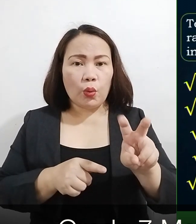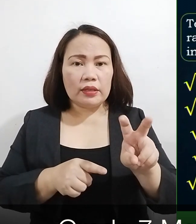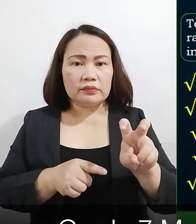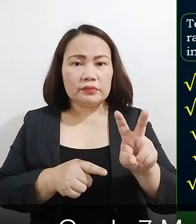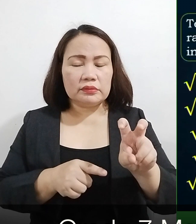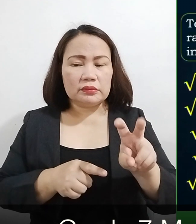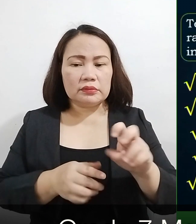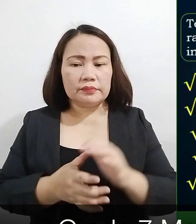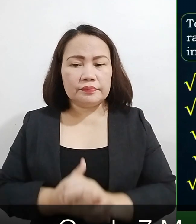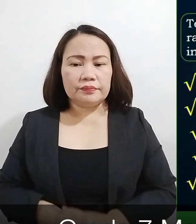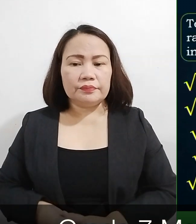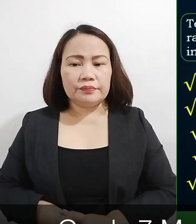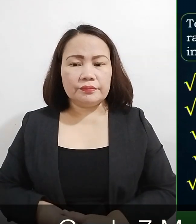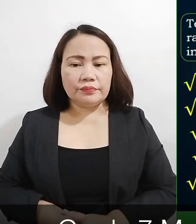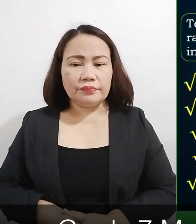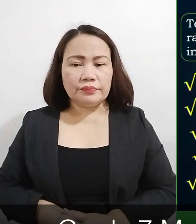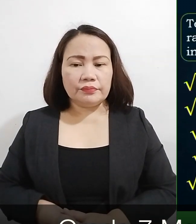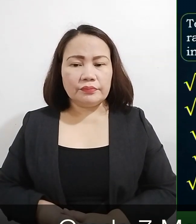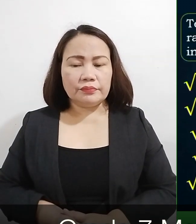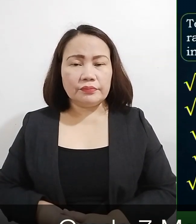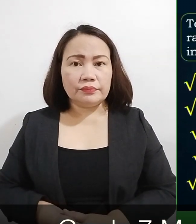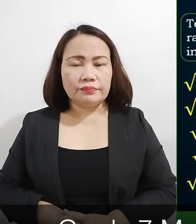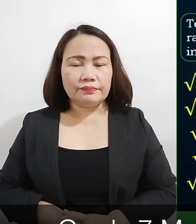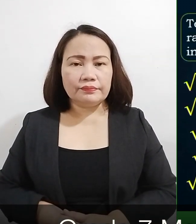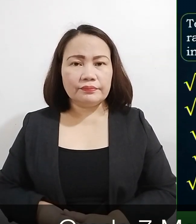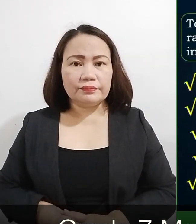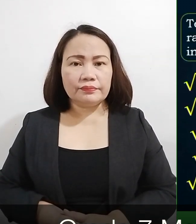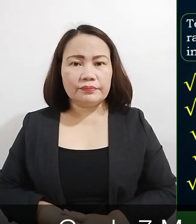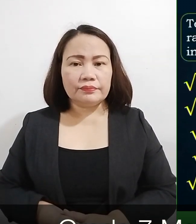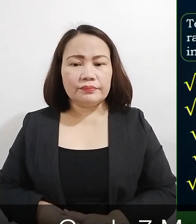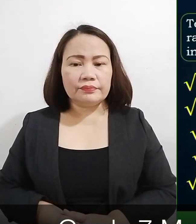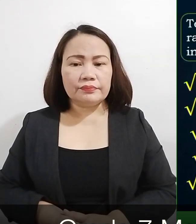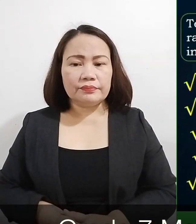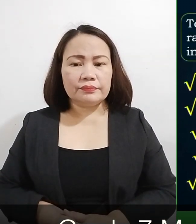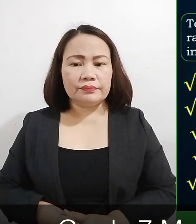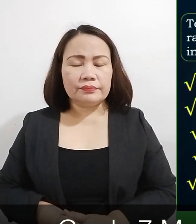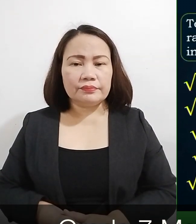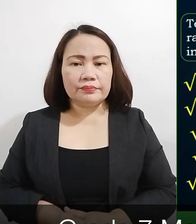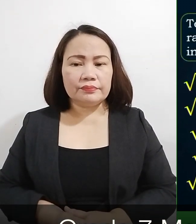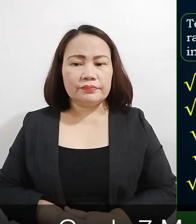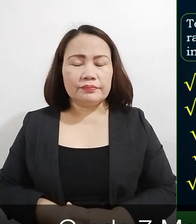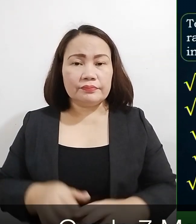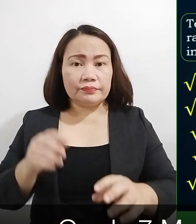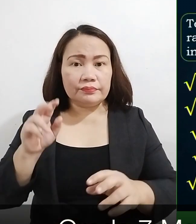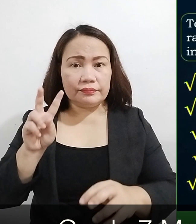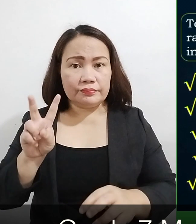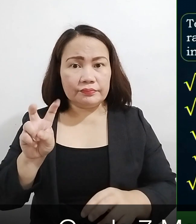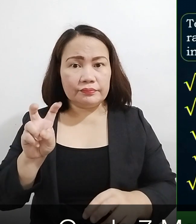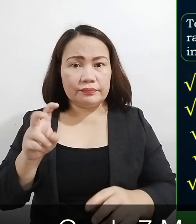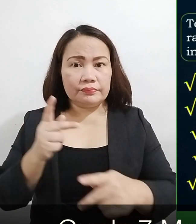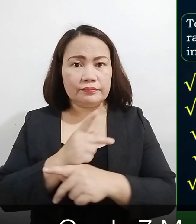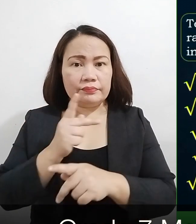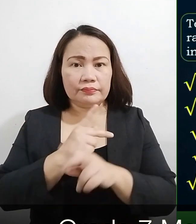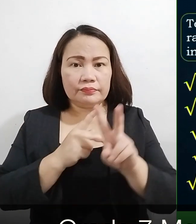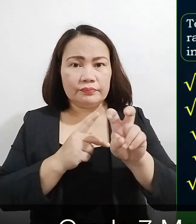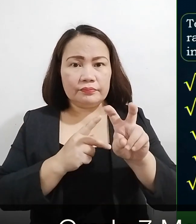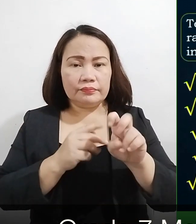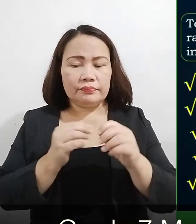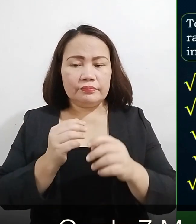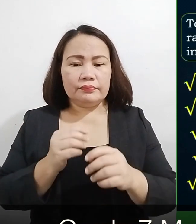root? Ano ang principal root niya? Yung number na kapag minultiply natin by itself, the result will be